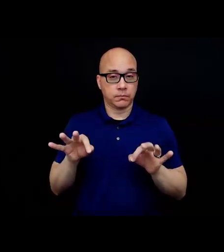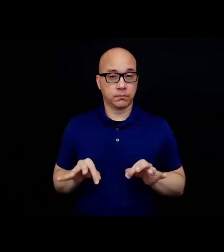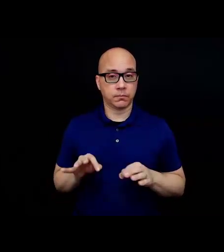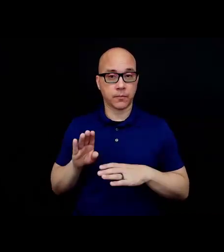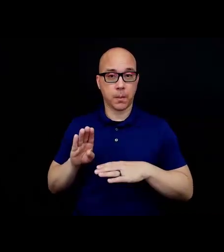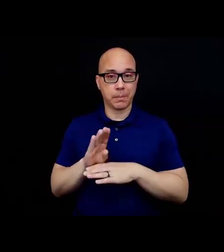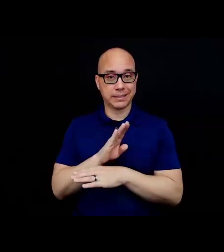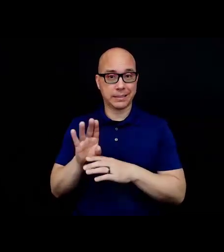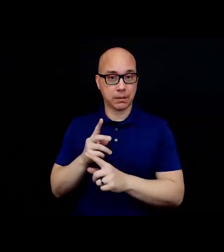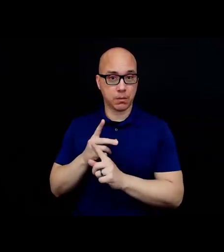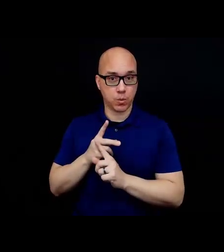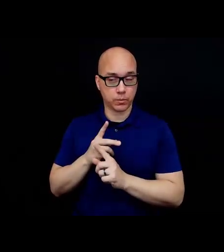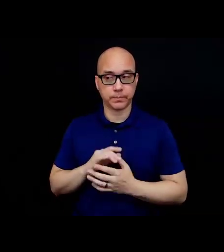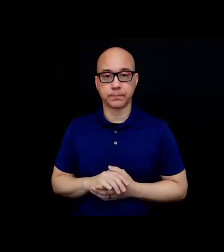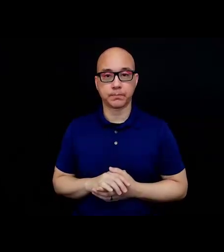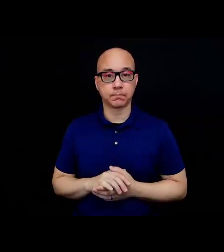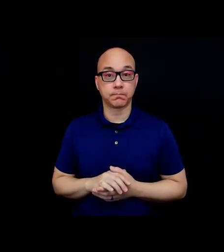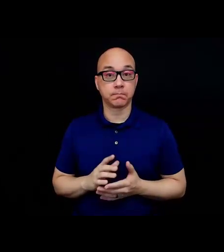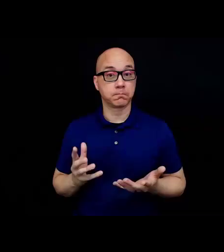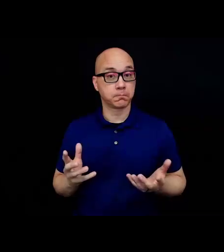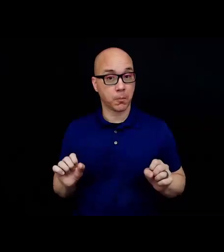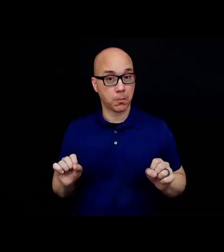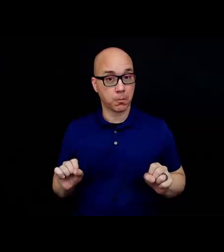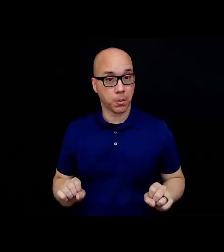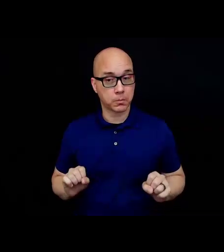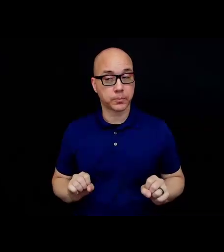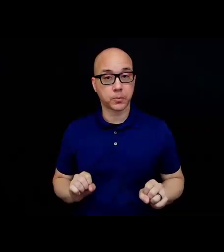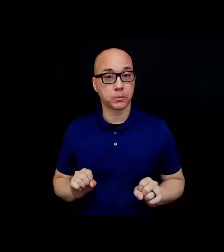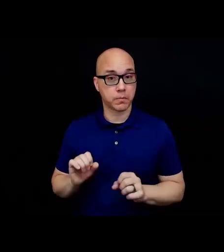be for companies that's looking for,